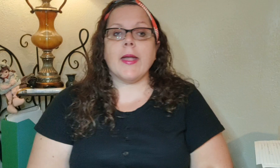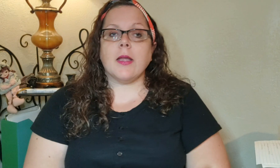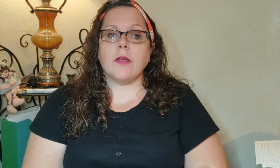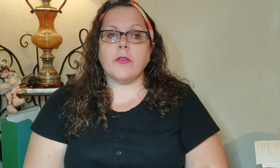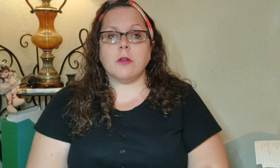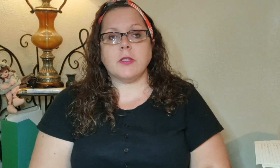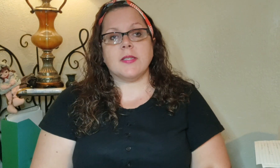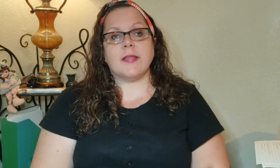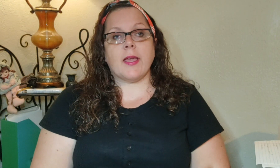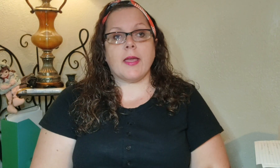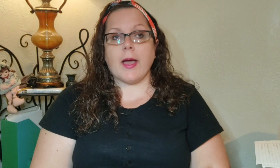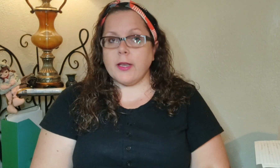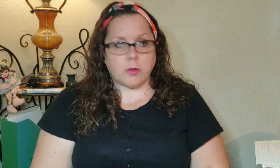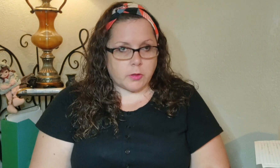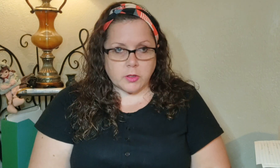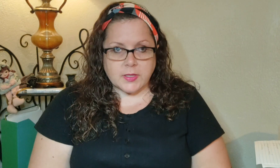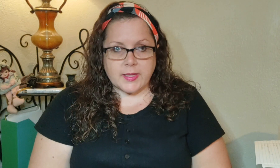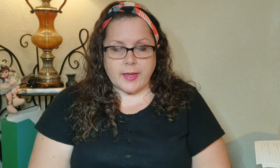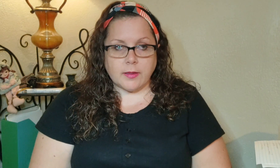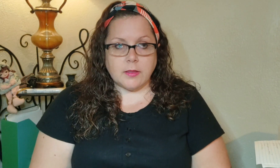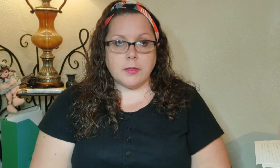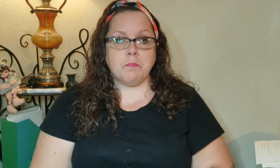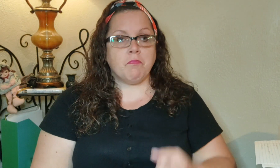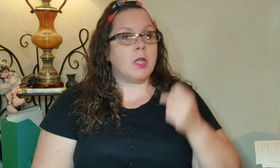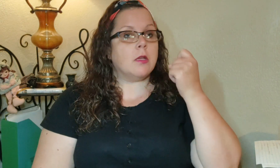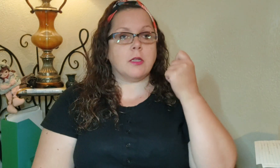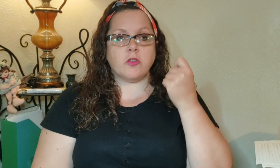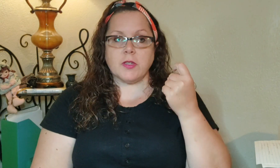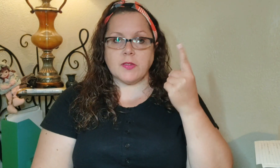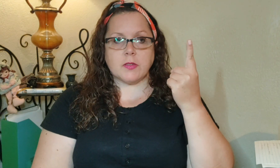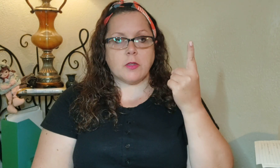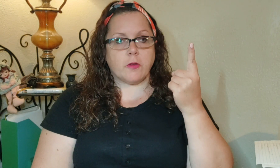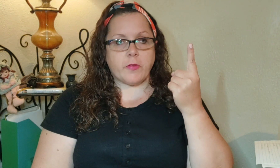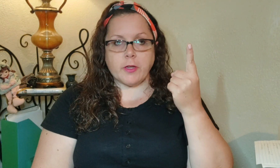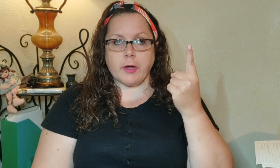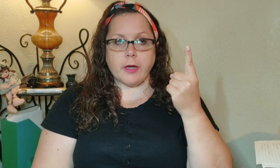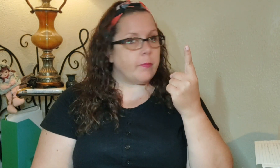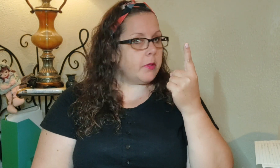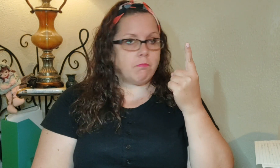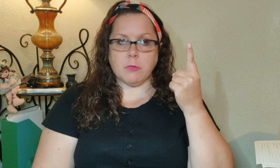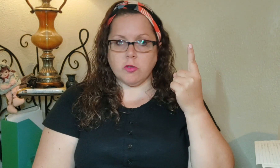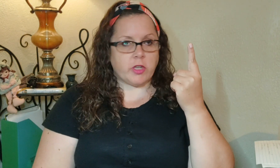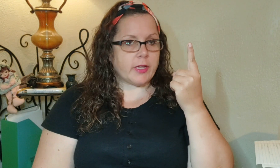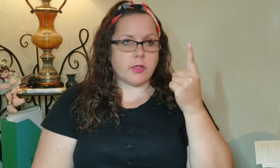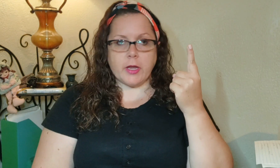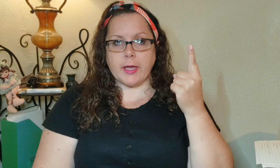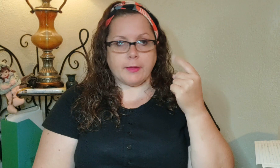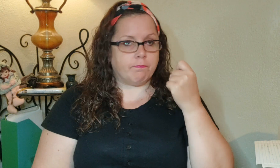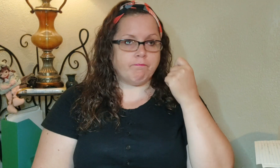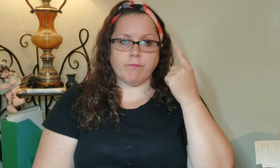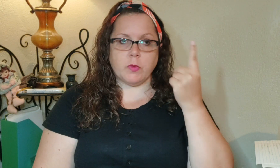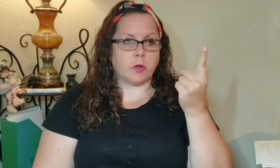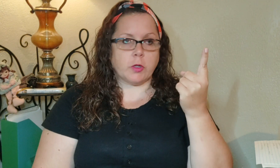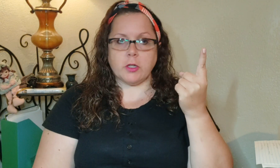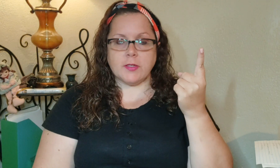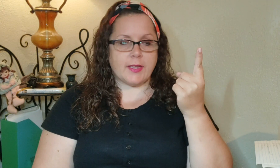And if you were to say, I don't understand, it's just your finger up and shaking your head, don't